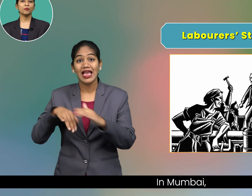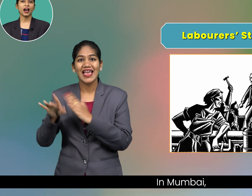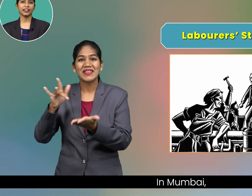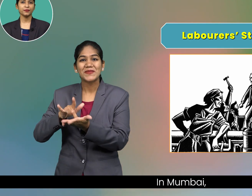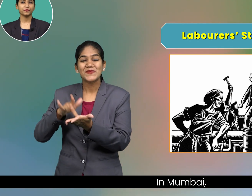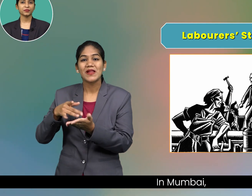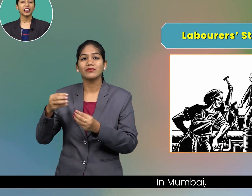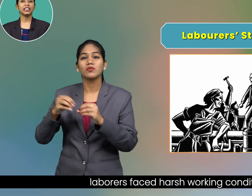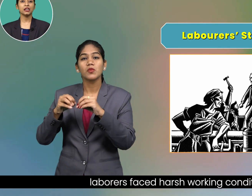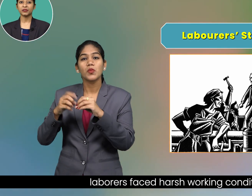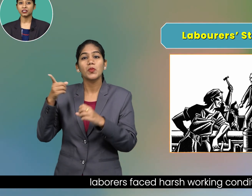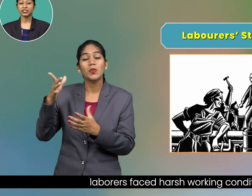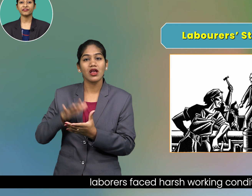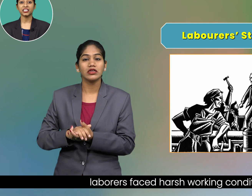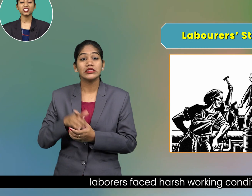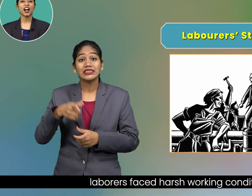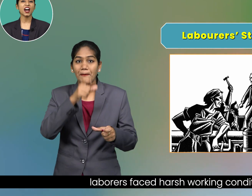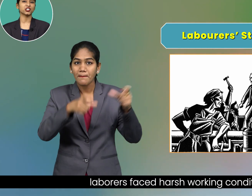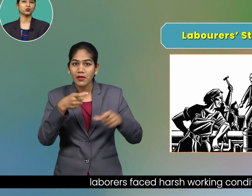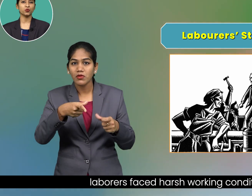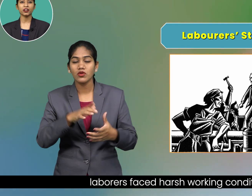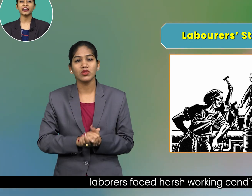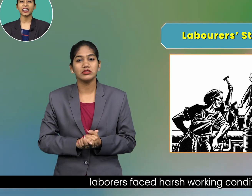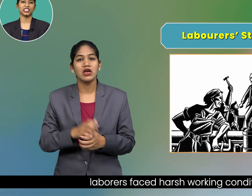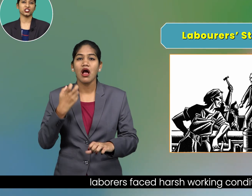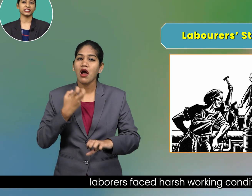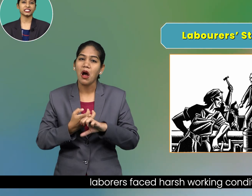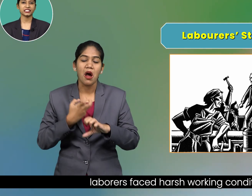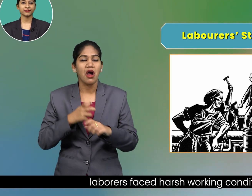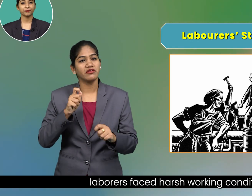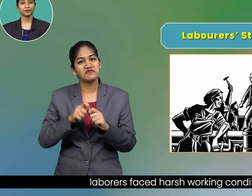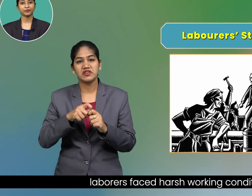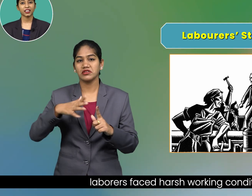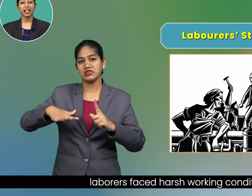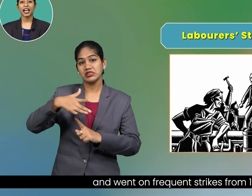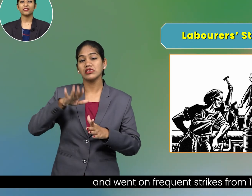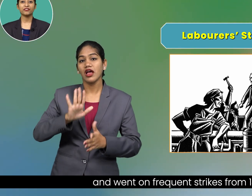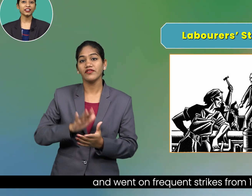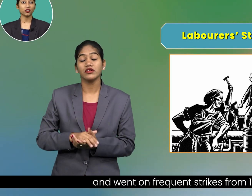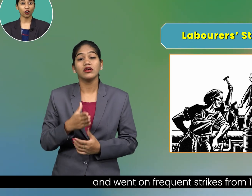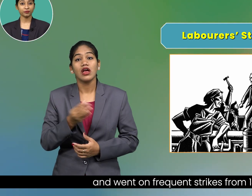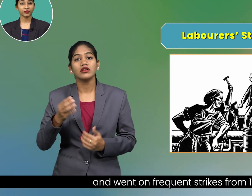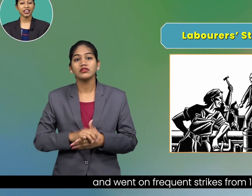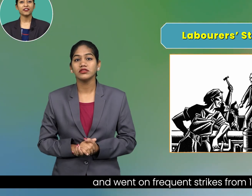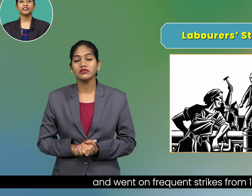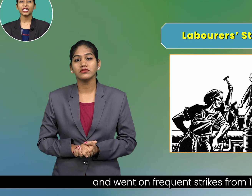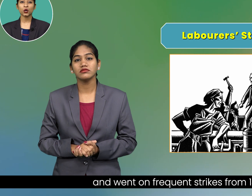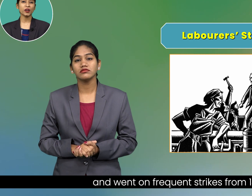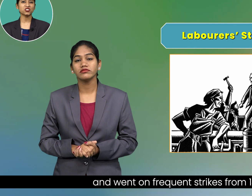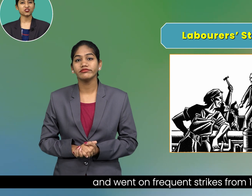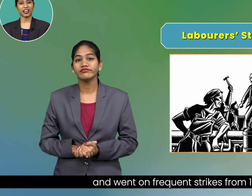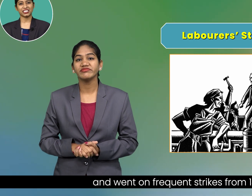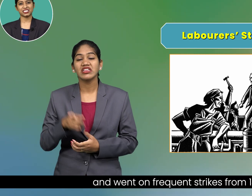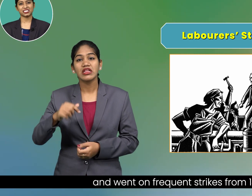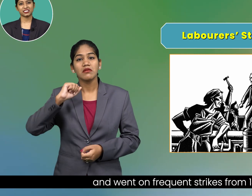In Mumbai, laborers faced harsh working conditions and went on